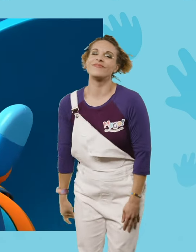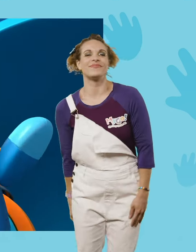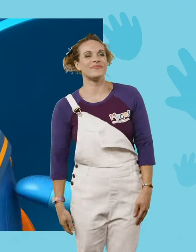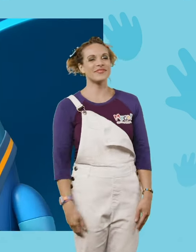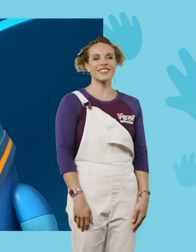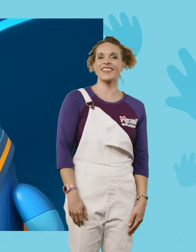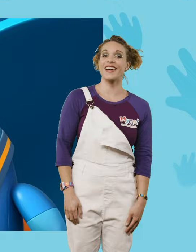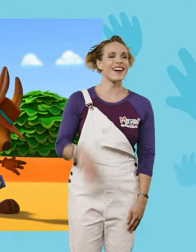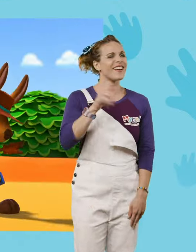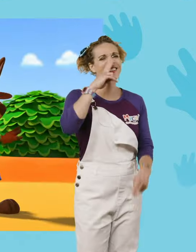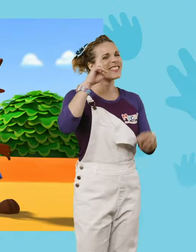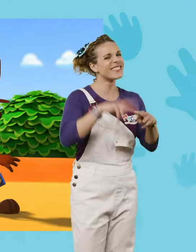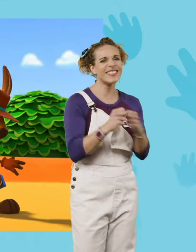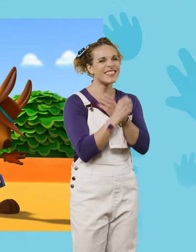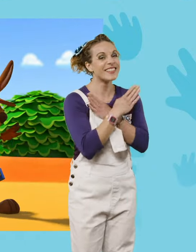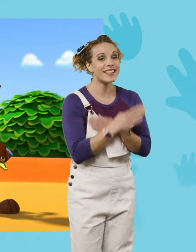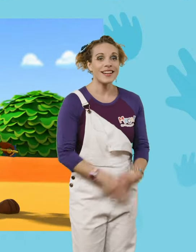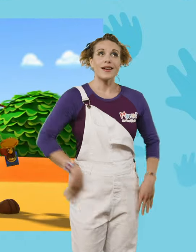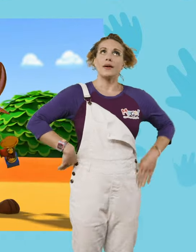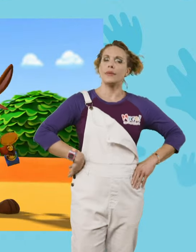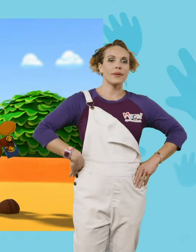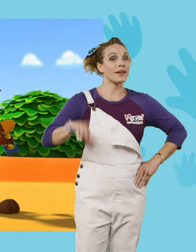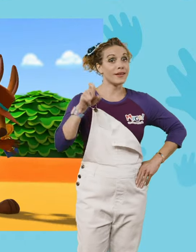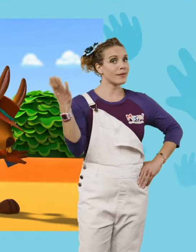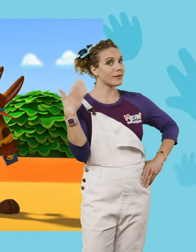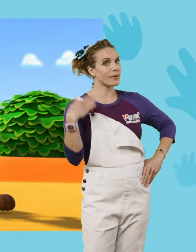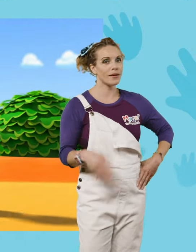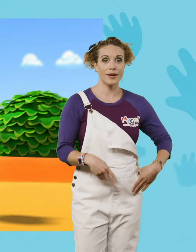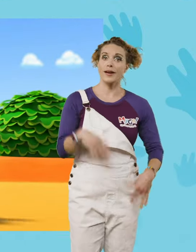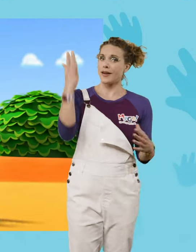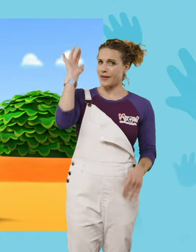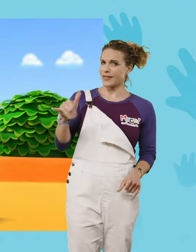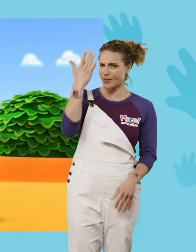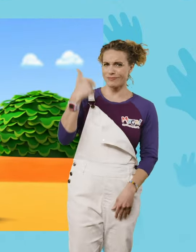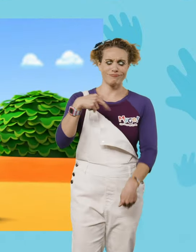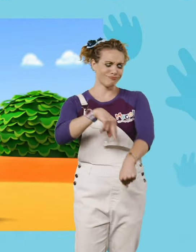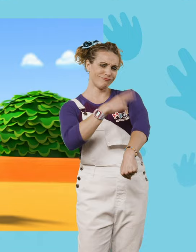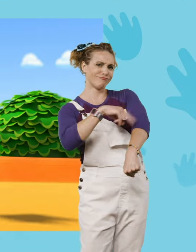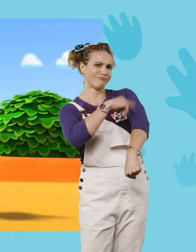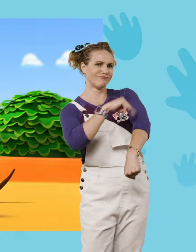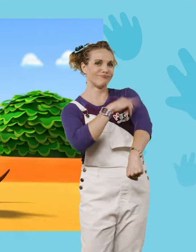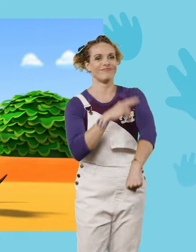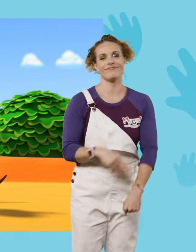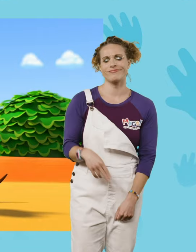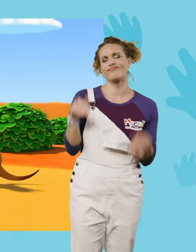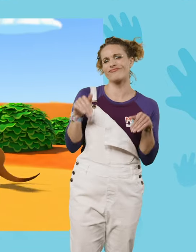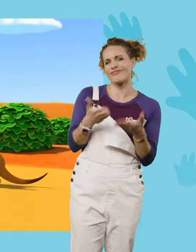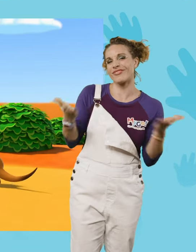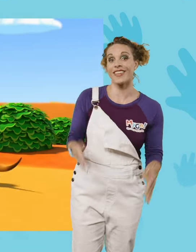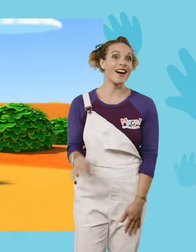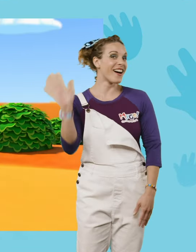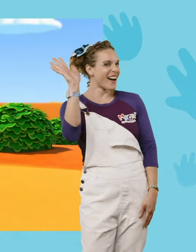Debo. That was fun, Blippi. Ooh, gotta cool down. That's why I'm licking my arm. It's a kangaroo